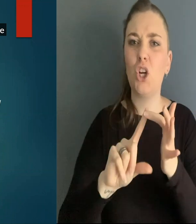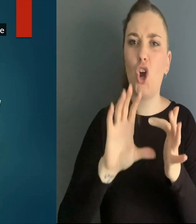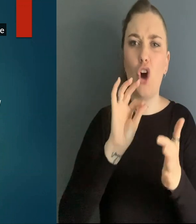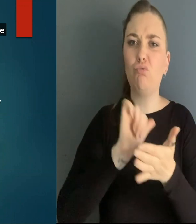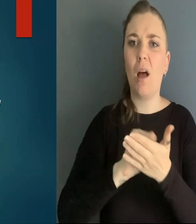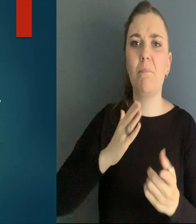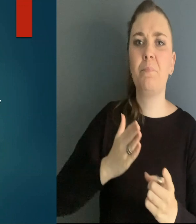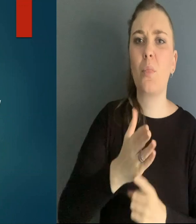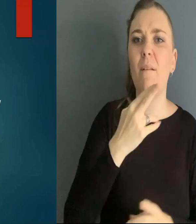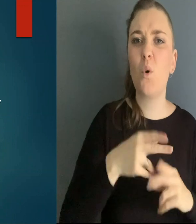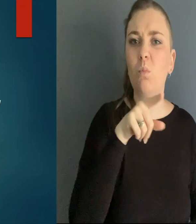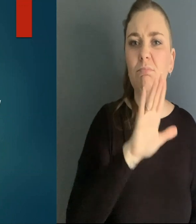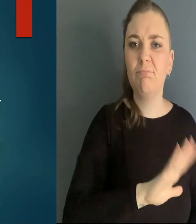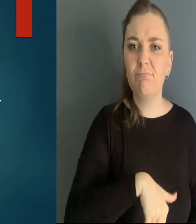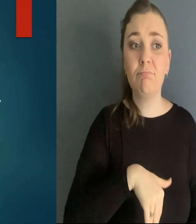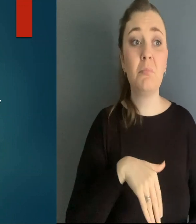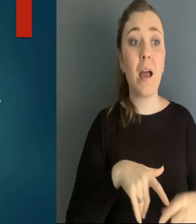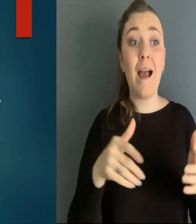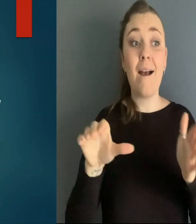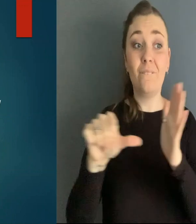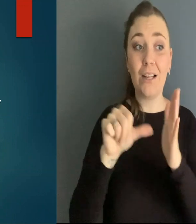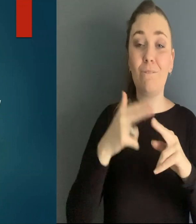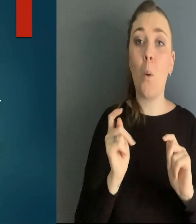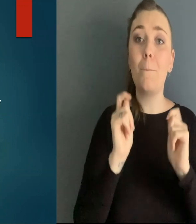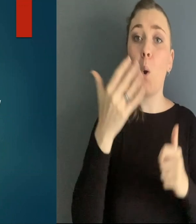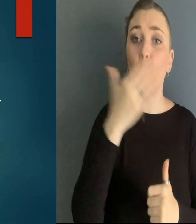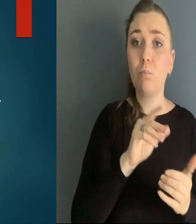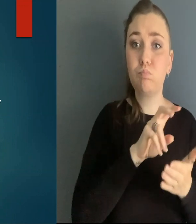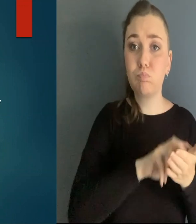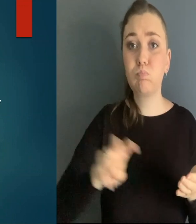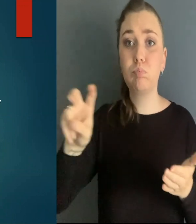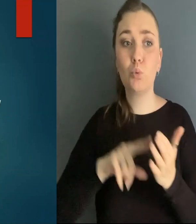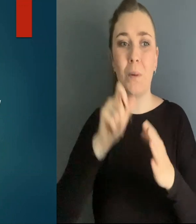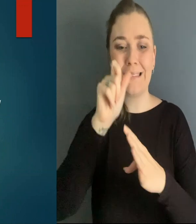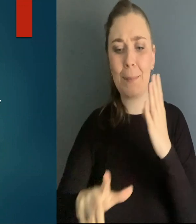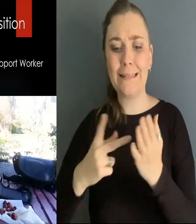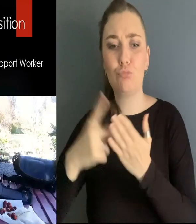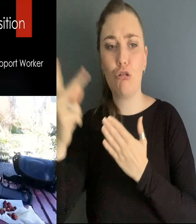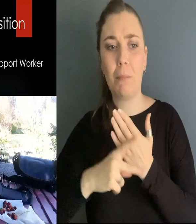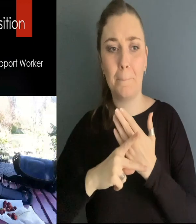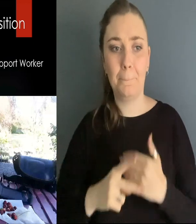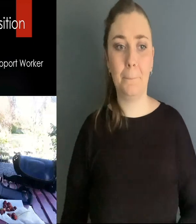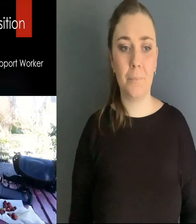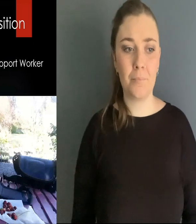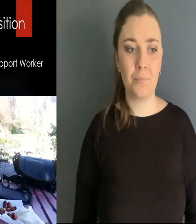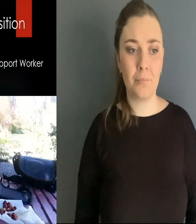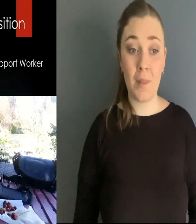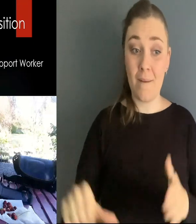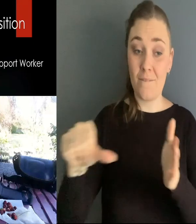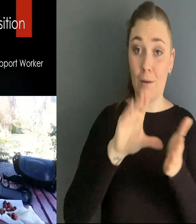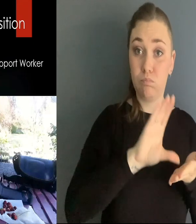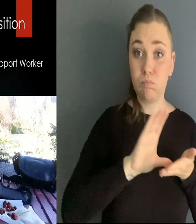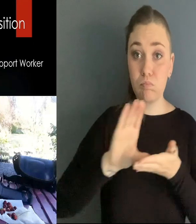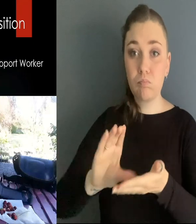pathway for me and integrated funding for post-school transition to disability programs this funding